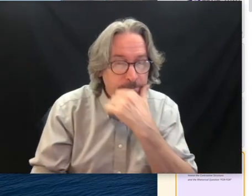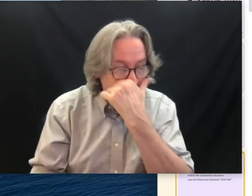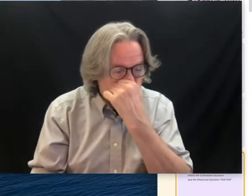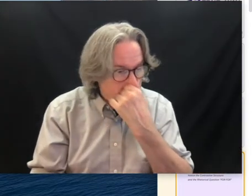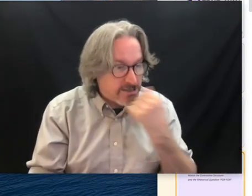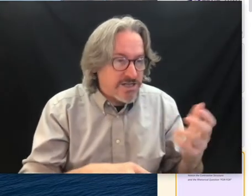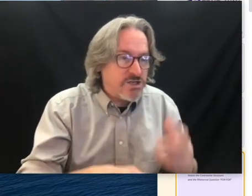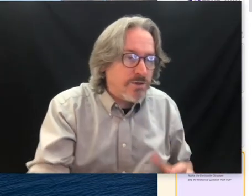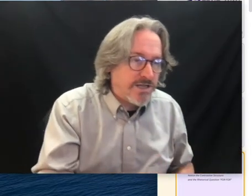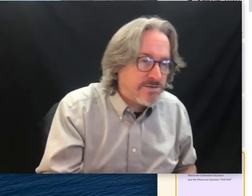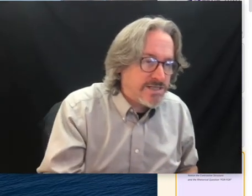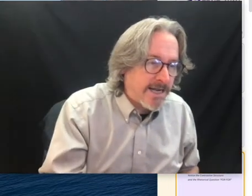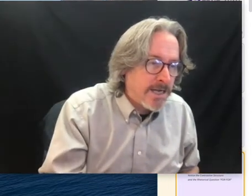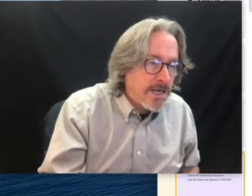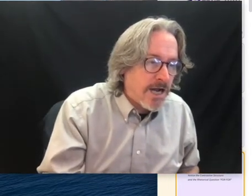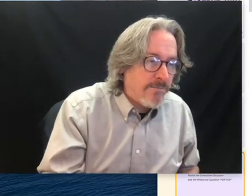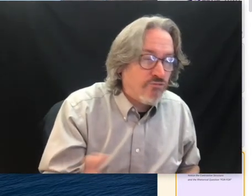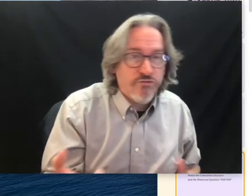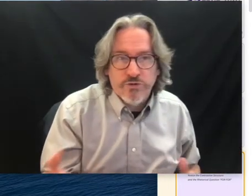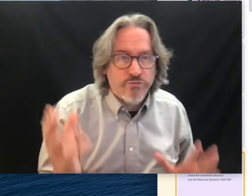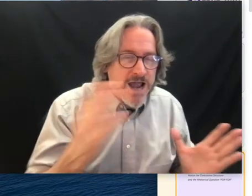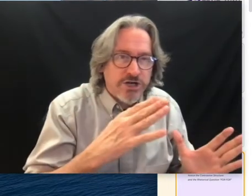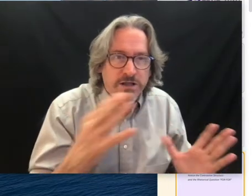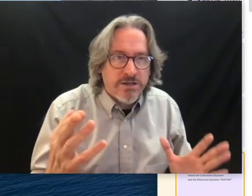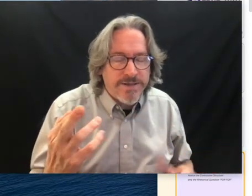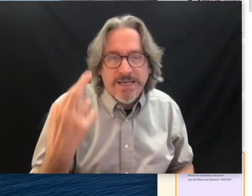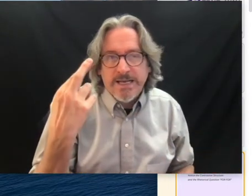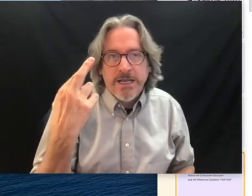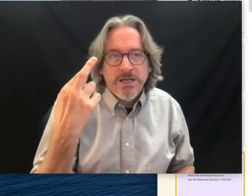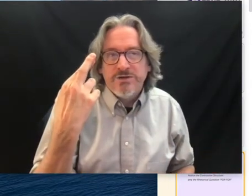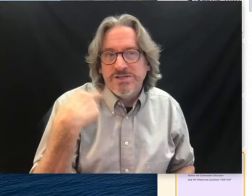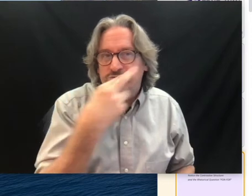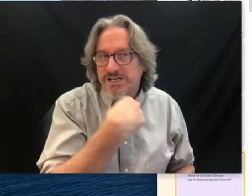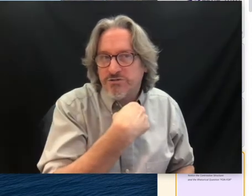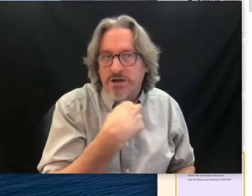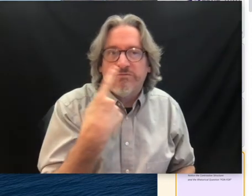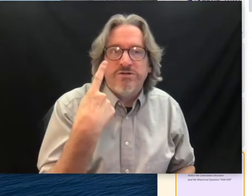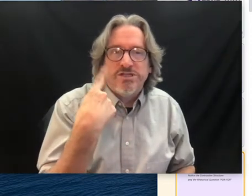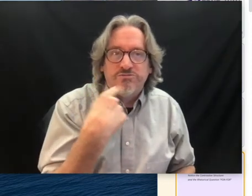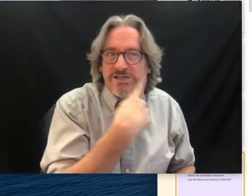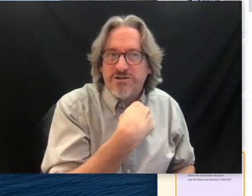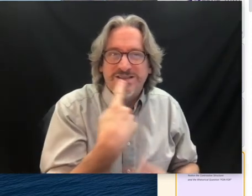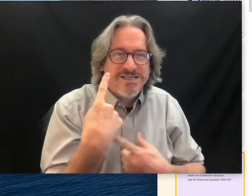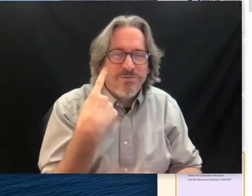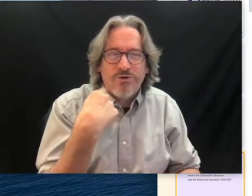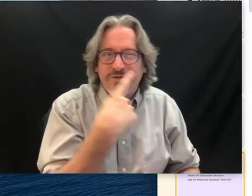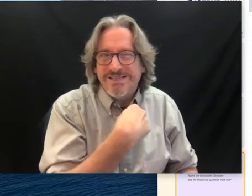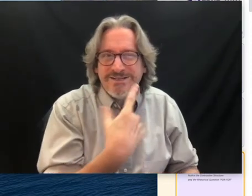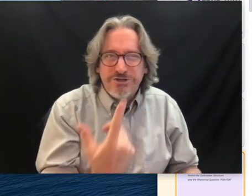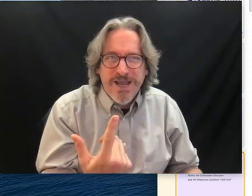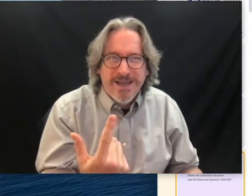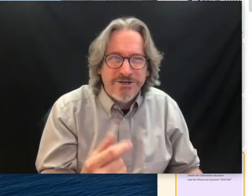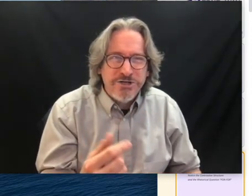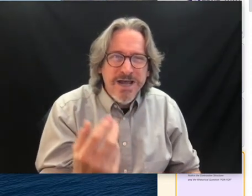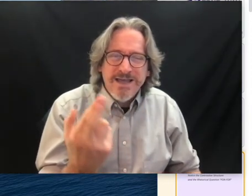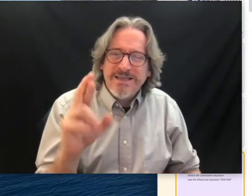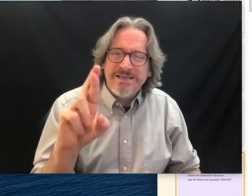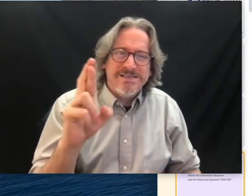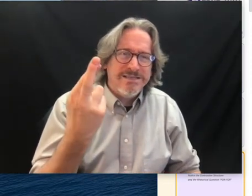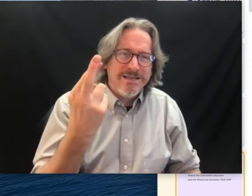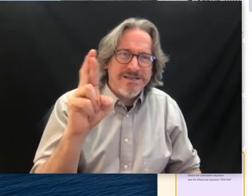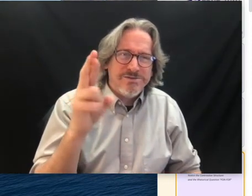differently. So that's the one thing I will say. The rationale at the beginning uses restaurant versus restaurant. This is a more recent change.